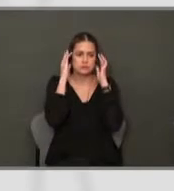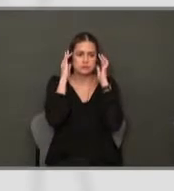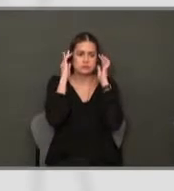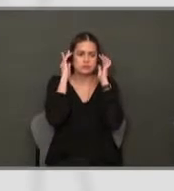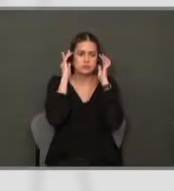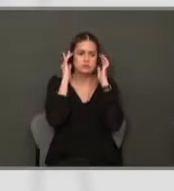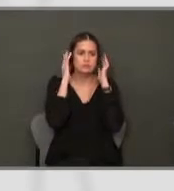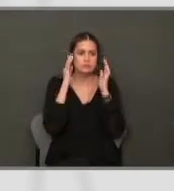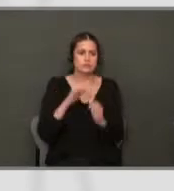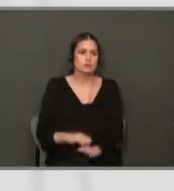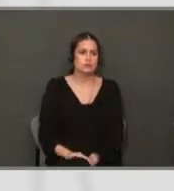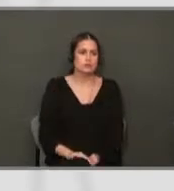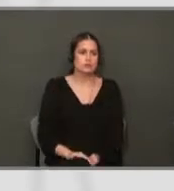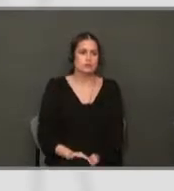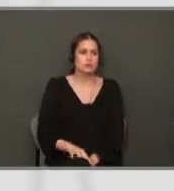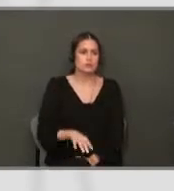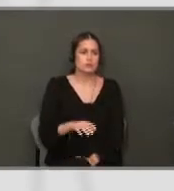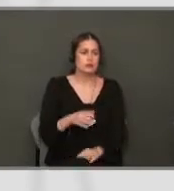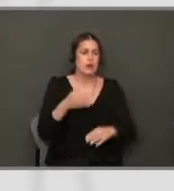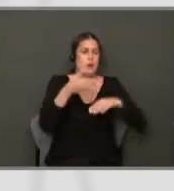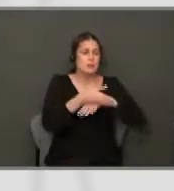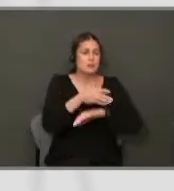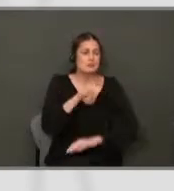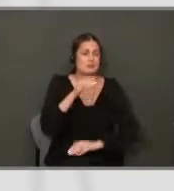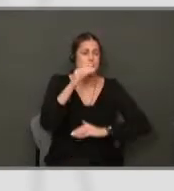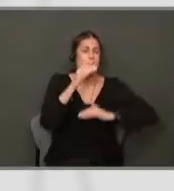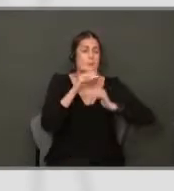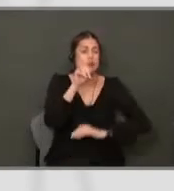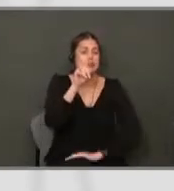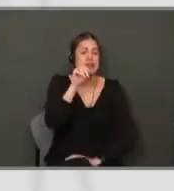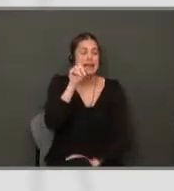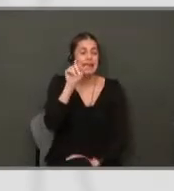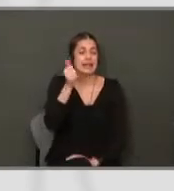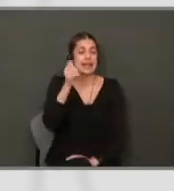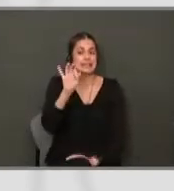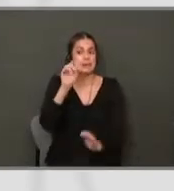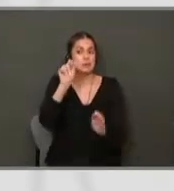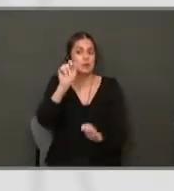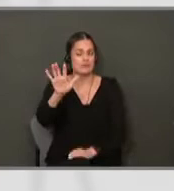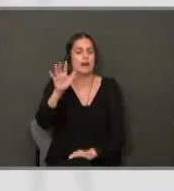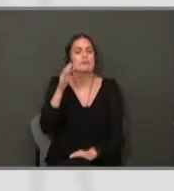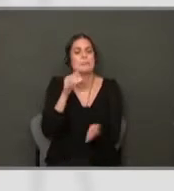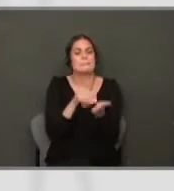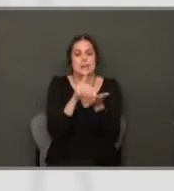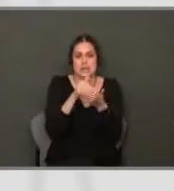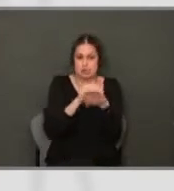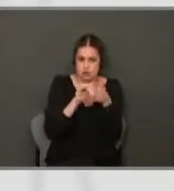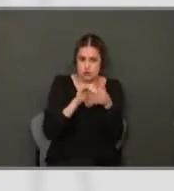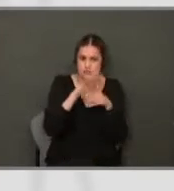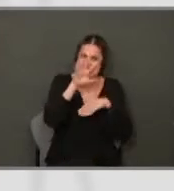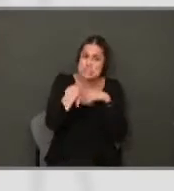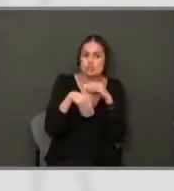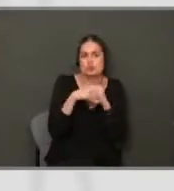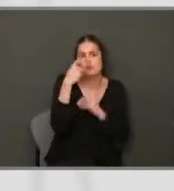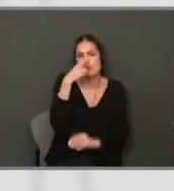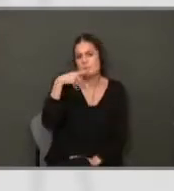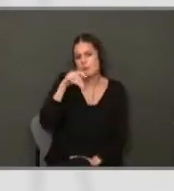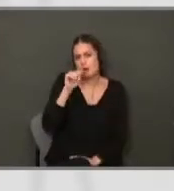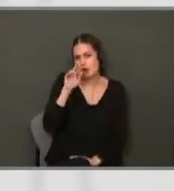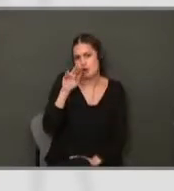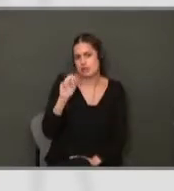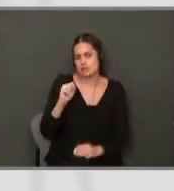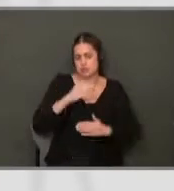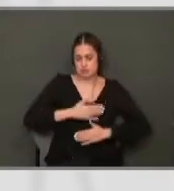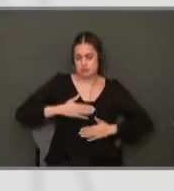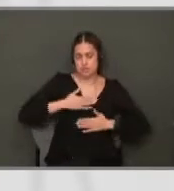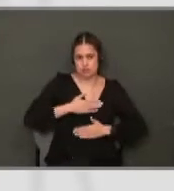Overall, almost $19.5 million, a little over $19.5 million in additional dollars for Parks and Recreation. And these